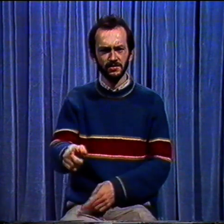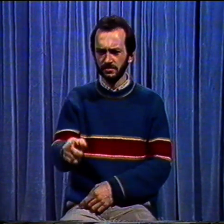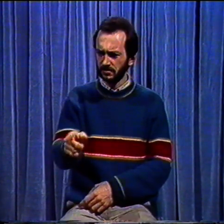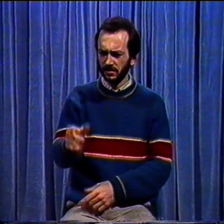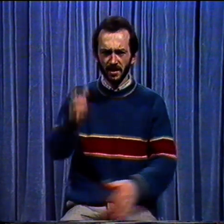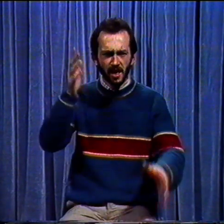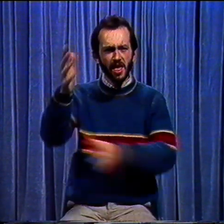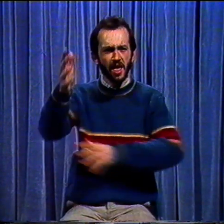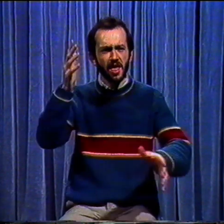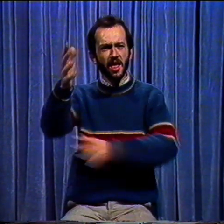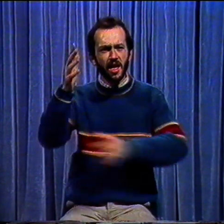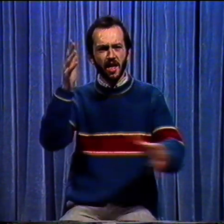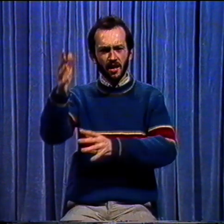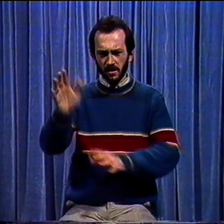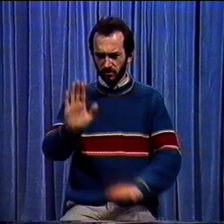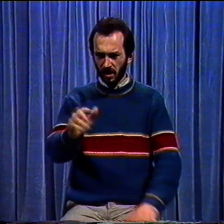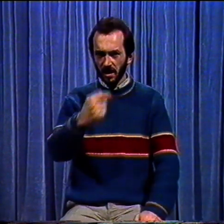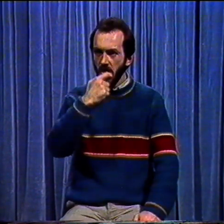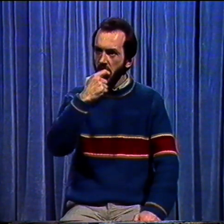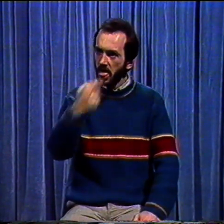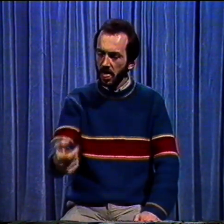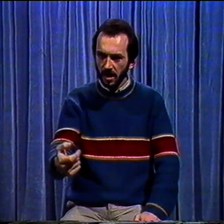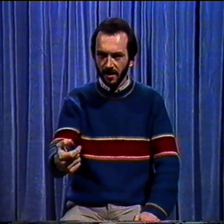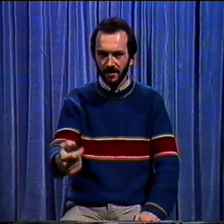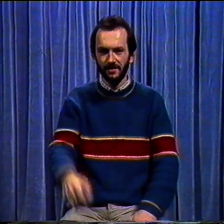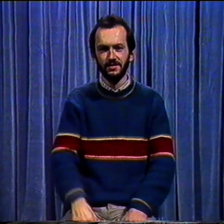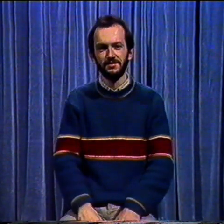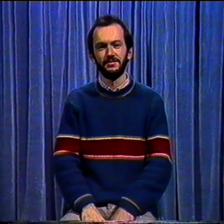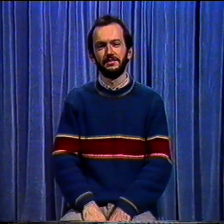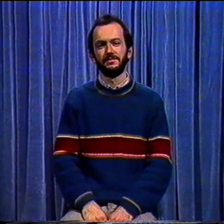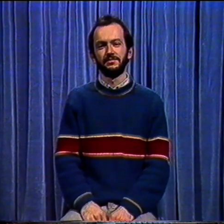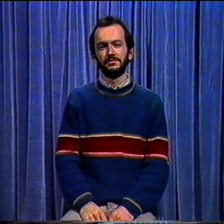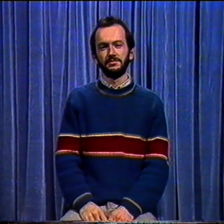It means if somebody is signing for a long time, talking for a long time, you're a blether.